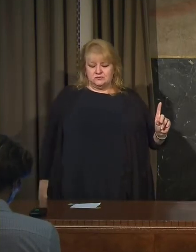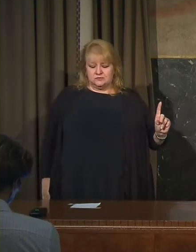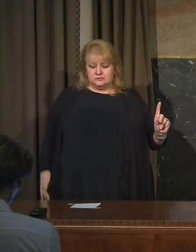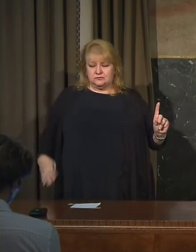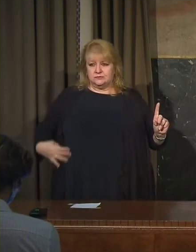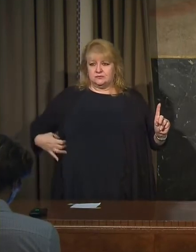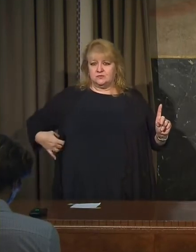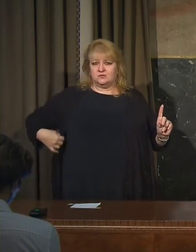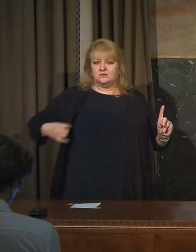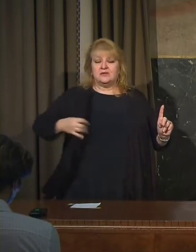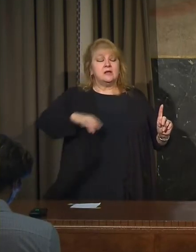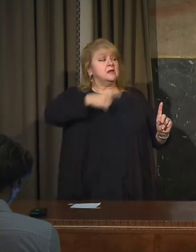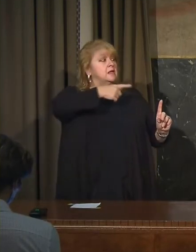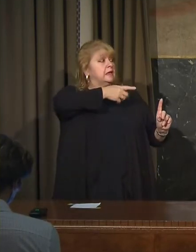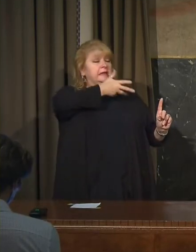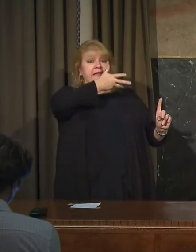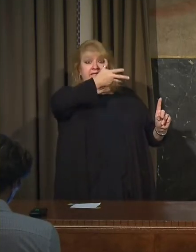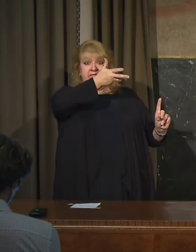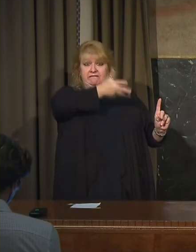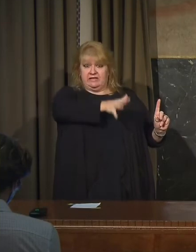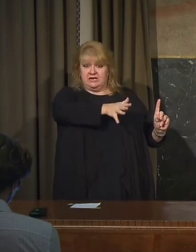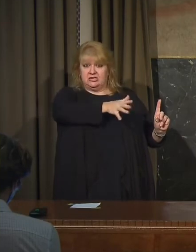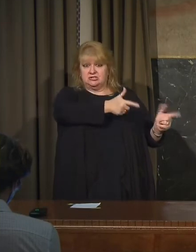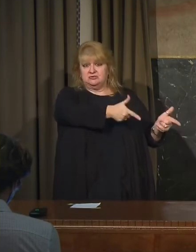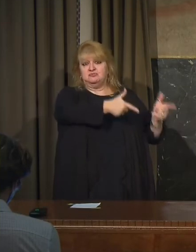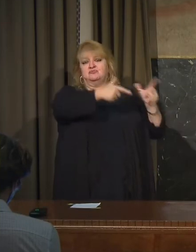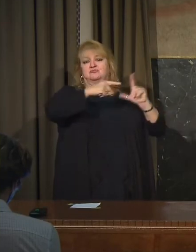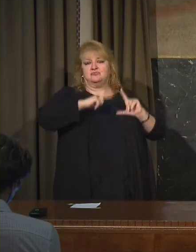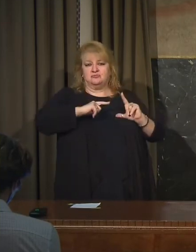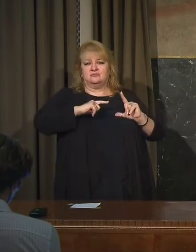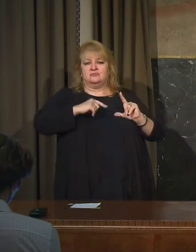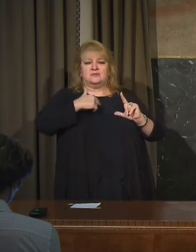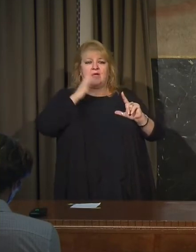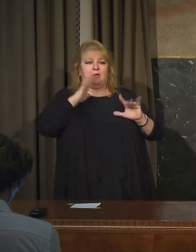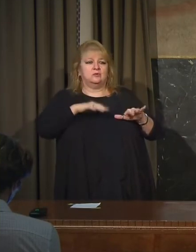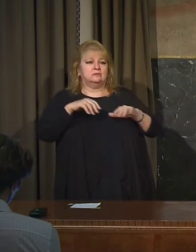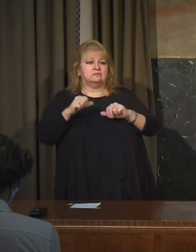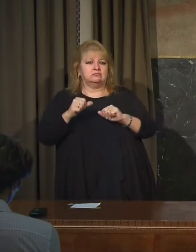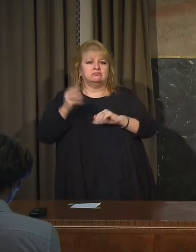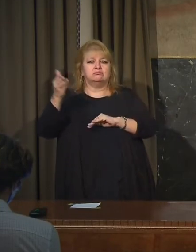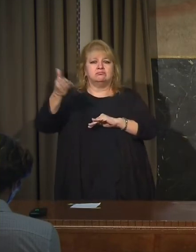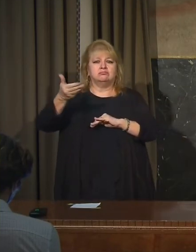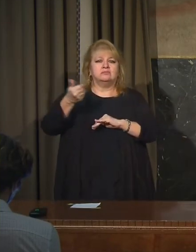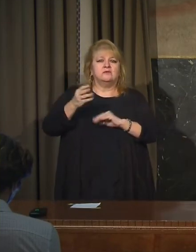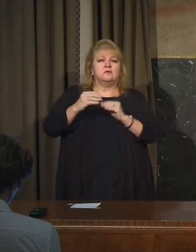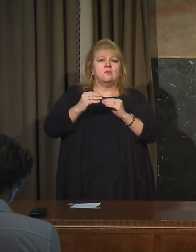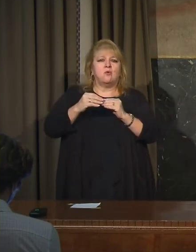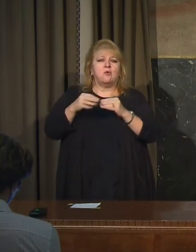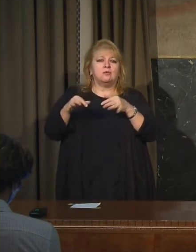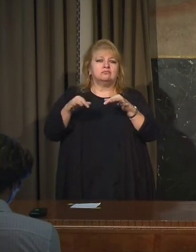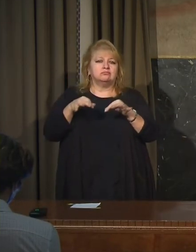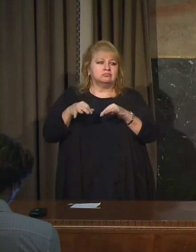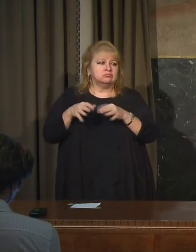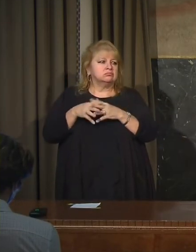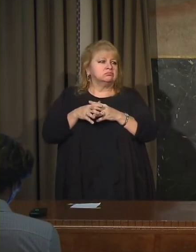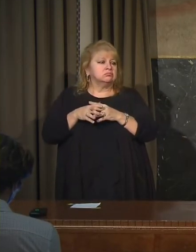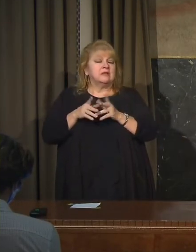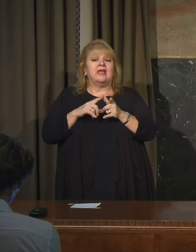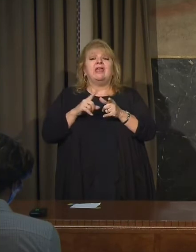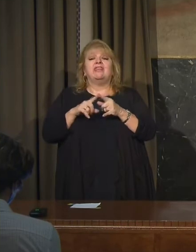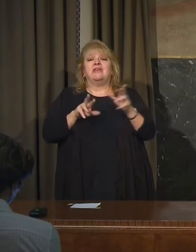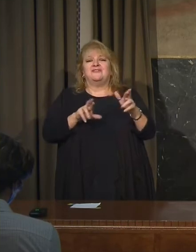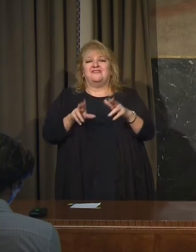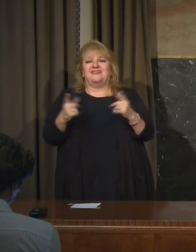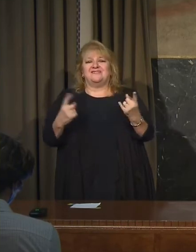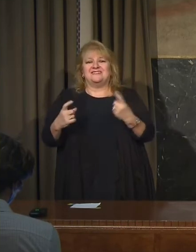the back side of his presentation, I'll come back and deliver a few more prepared remarks and then take your